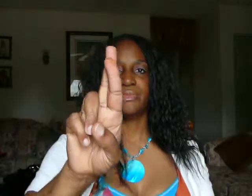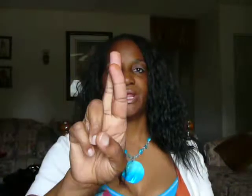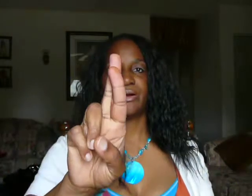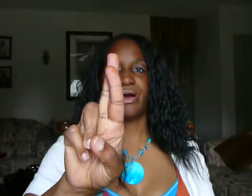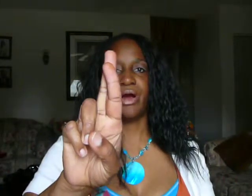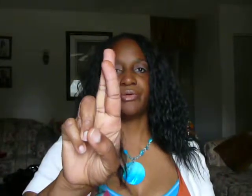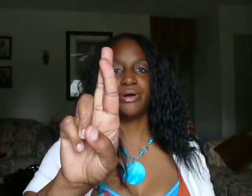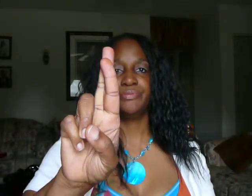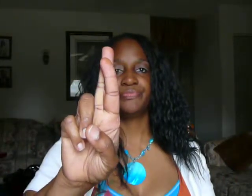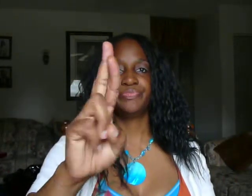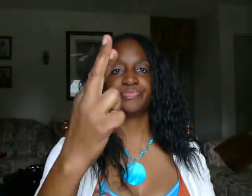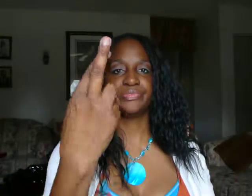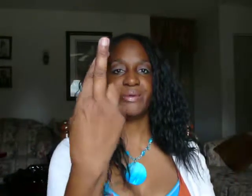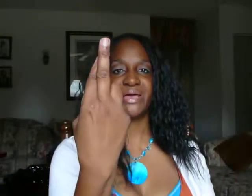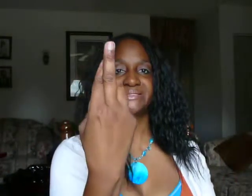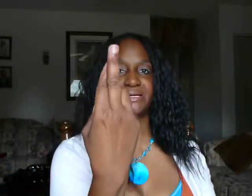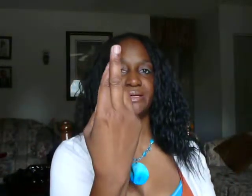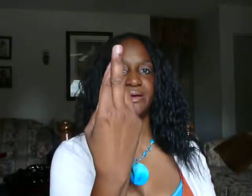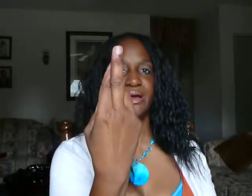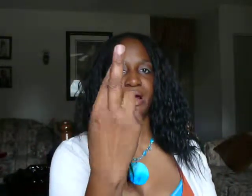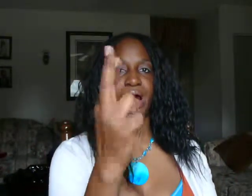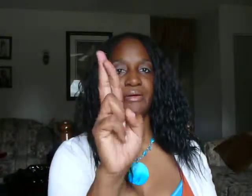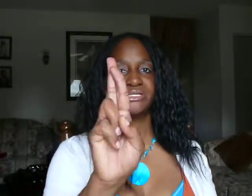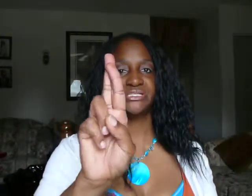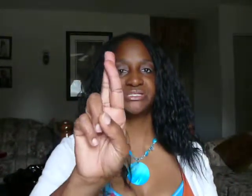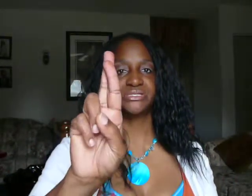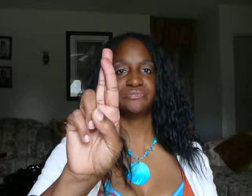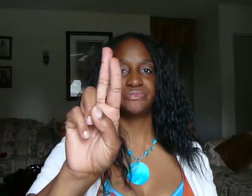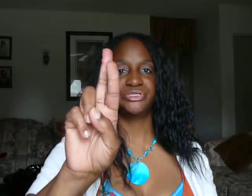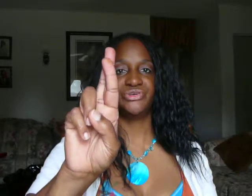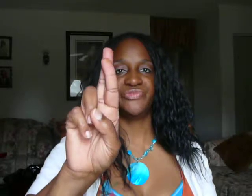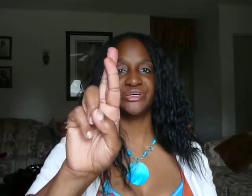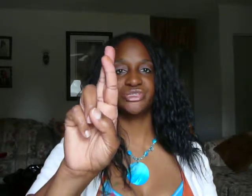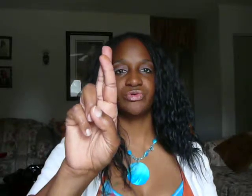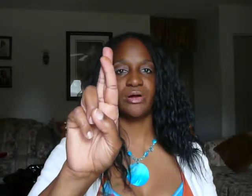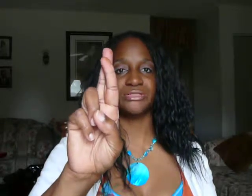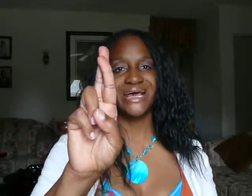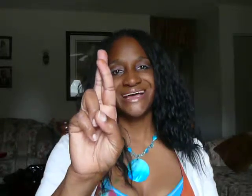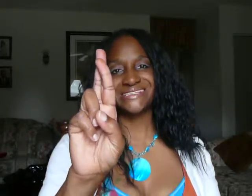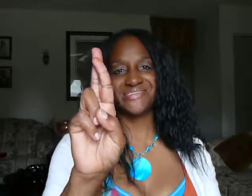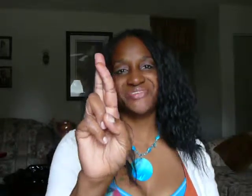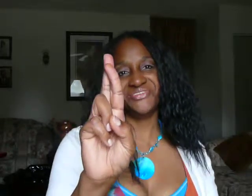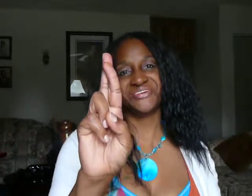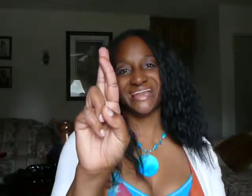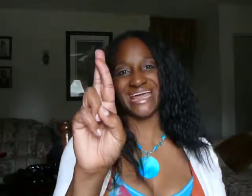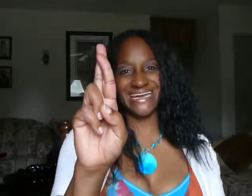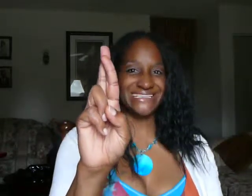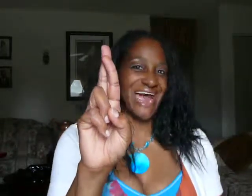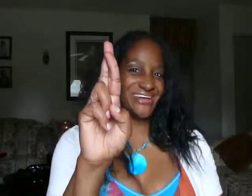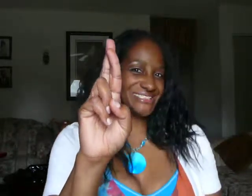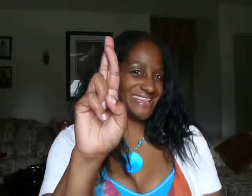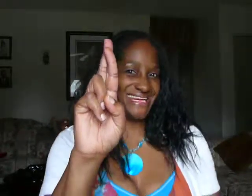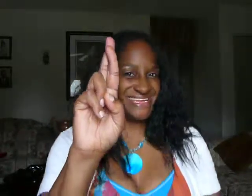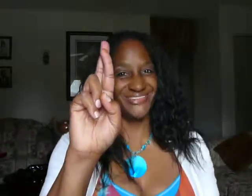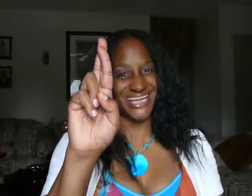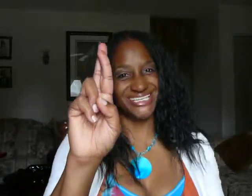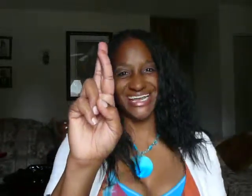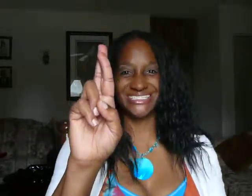Letter R. And basically, R is just the 2 fingers crossed, as if you're like in a tight or something and you've got your legs